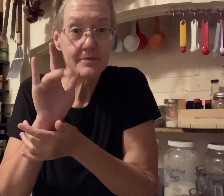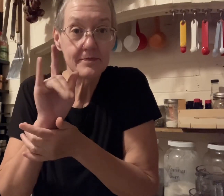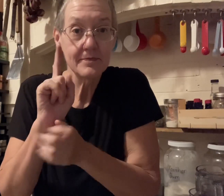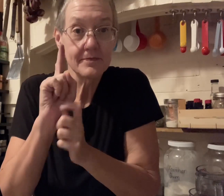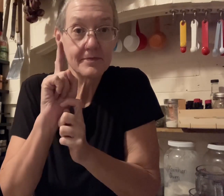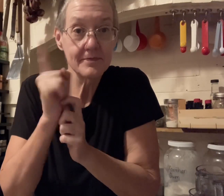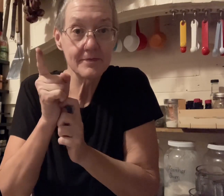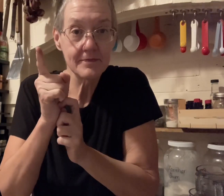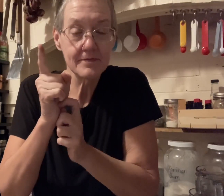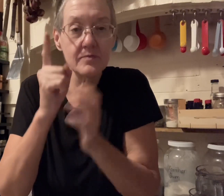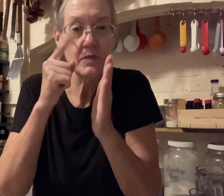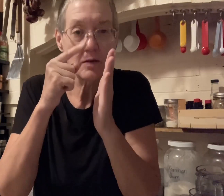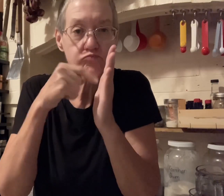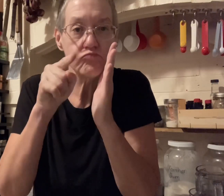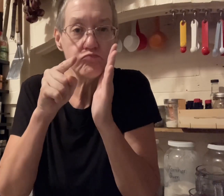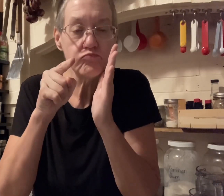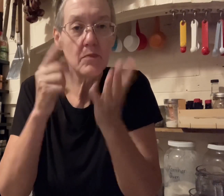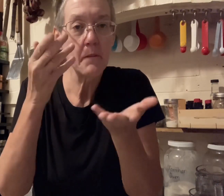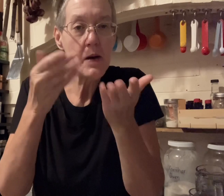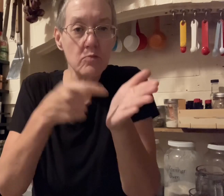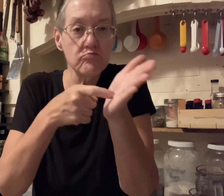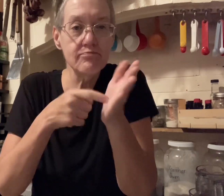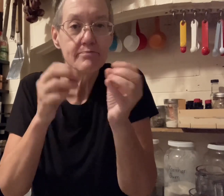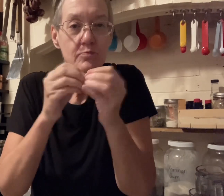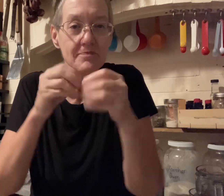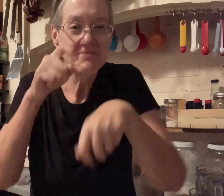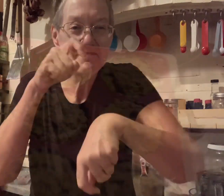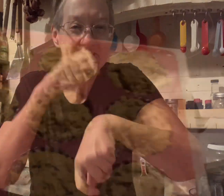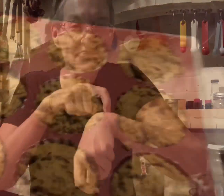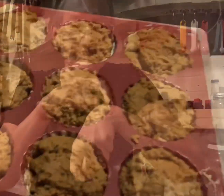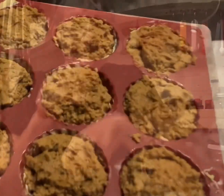And we're going to cook for 25 minutes and check to see if it needs more time.